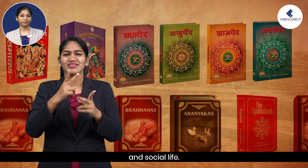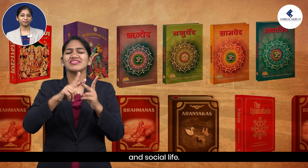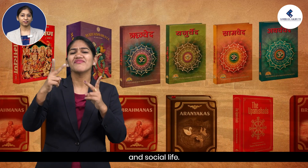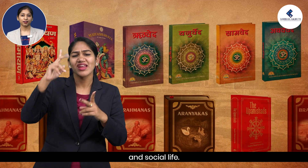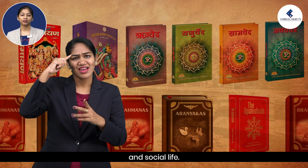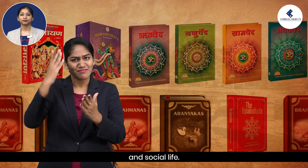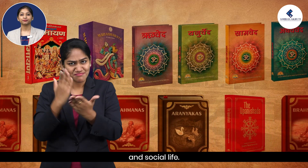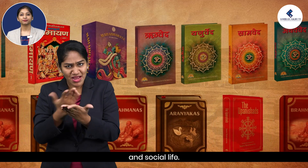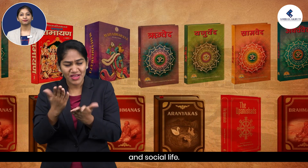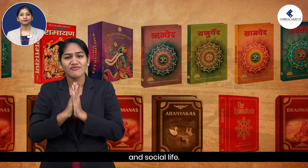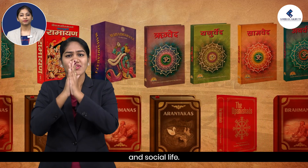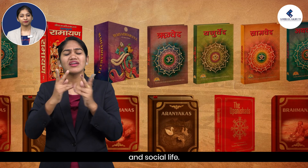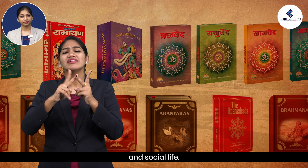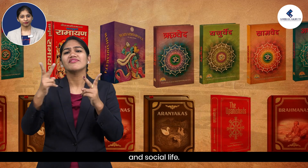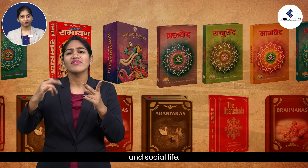social life.